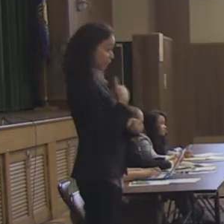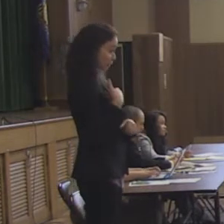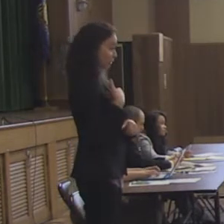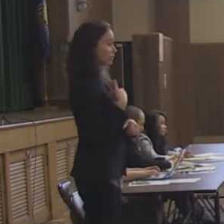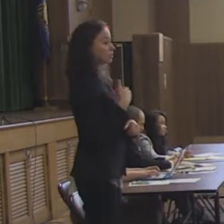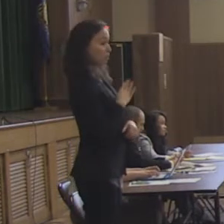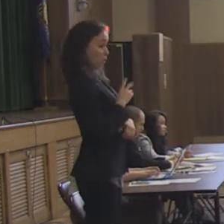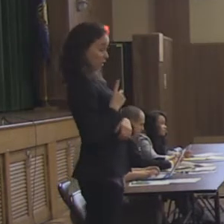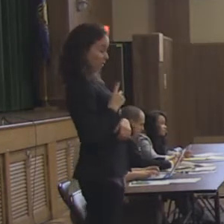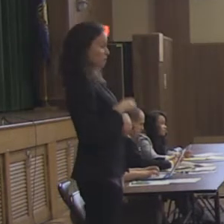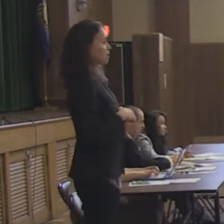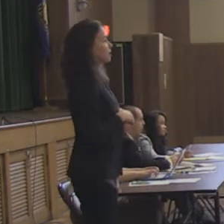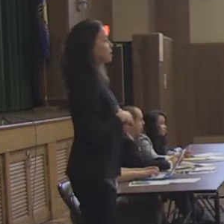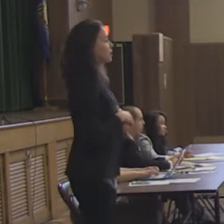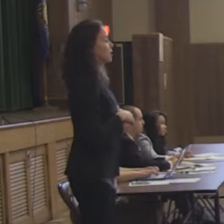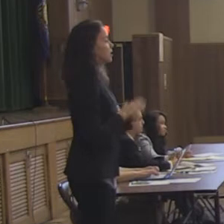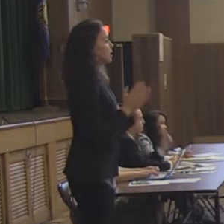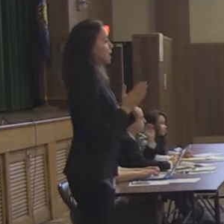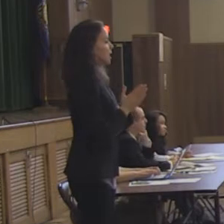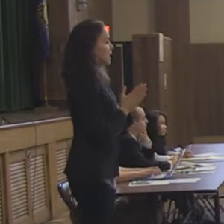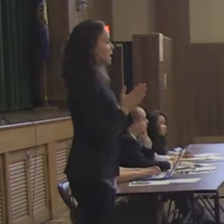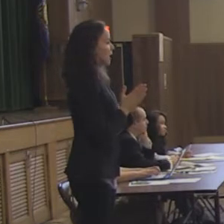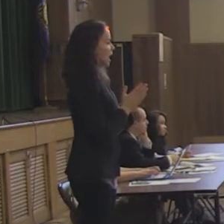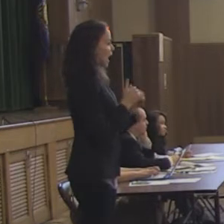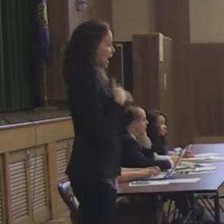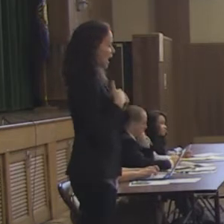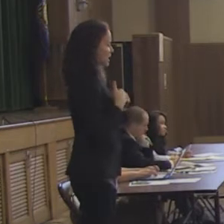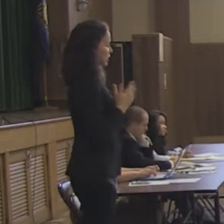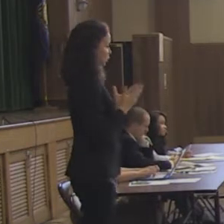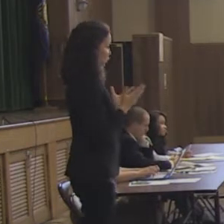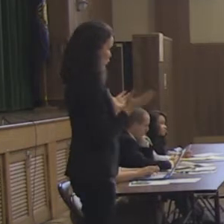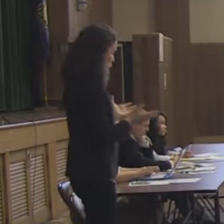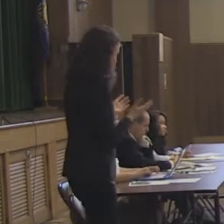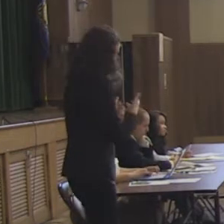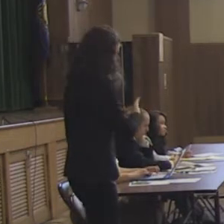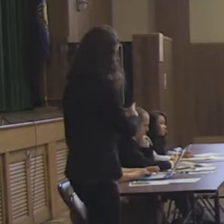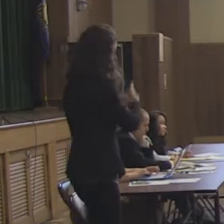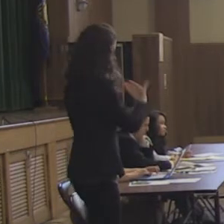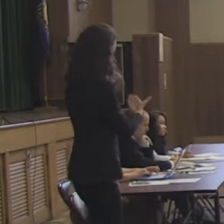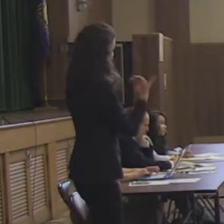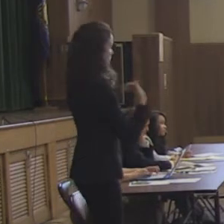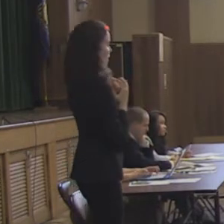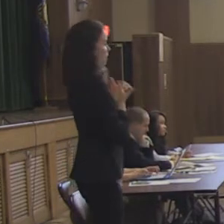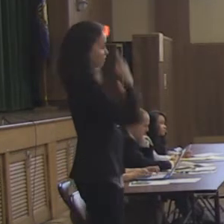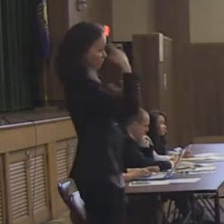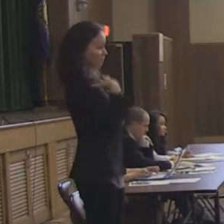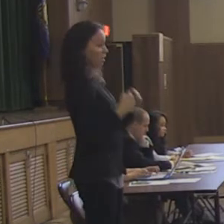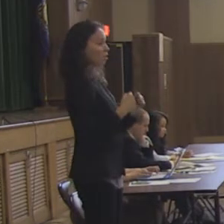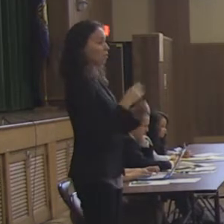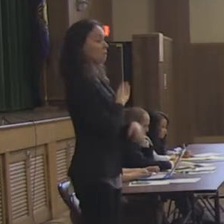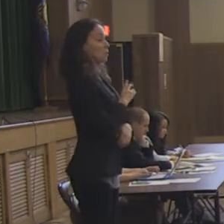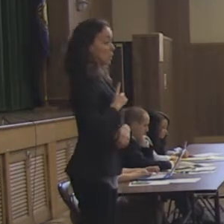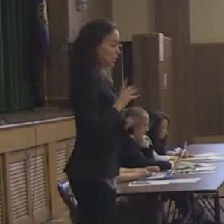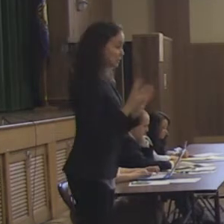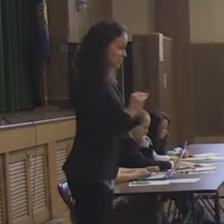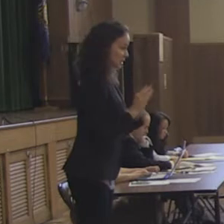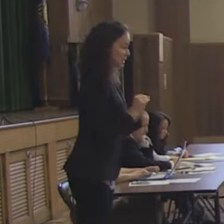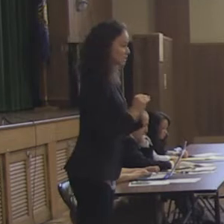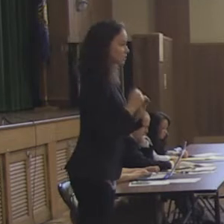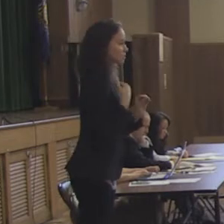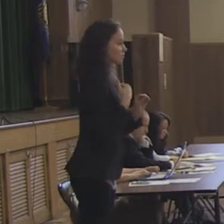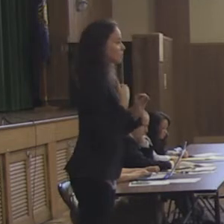few of them weren't able to be here today. And I really encourage you to come out to the Mental Health Board meetings. The board needs to hear what's going on in the